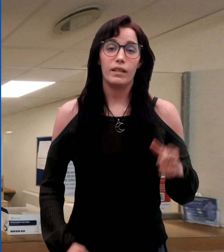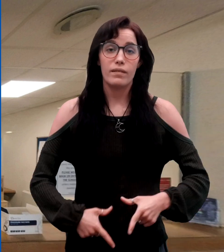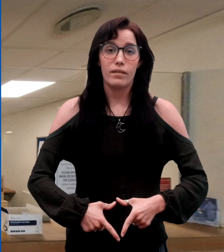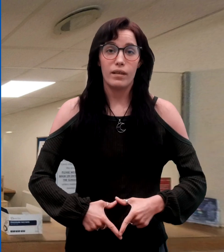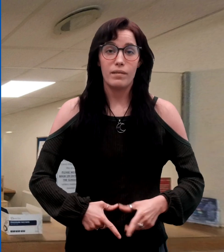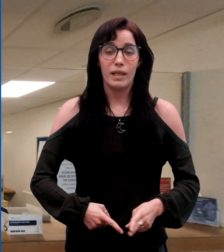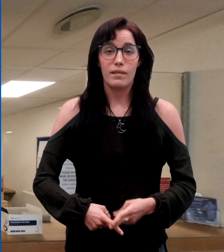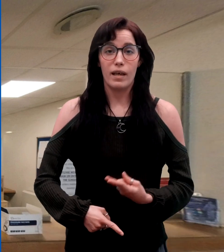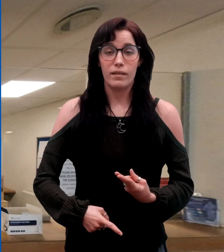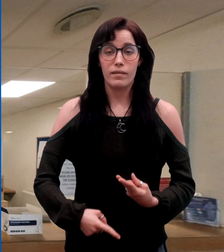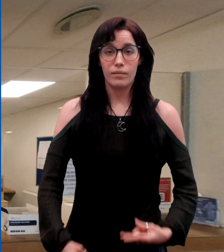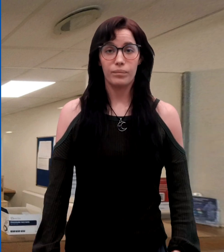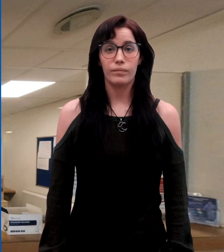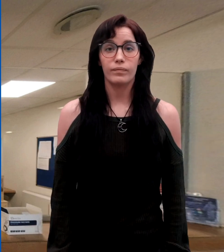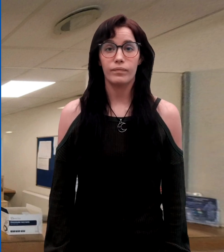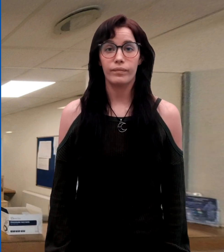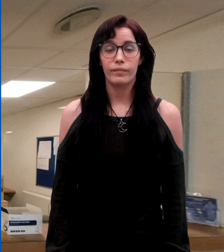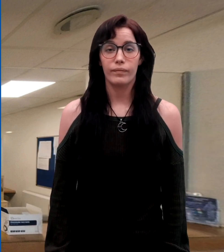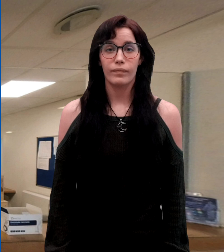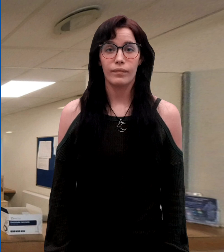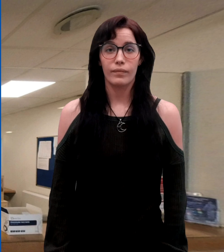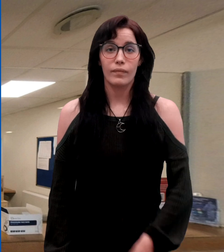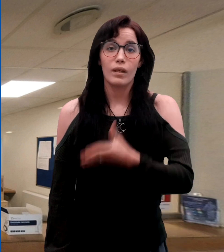Who needs a smear test?